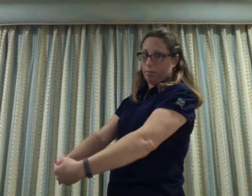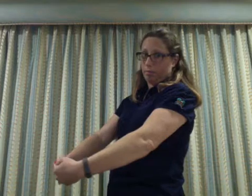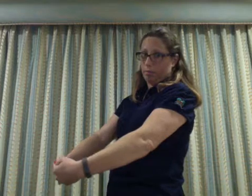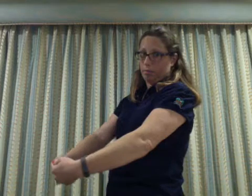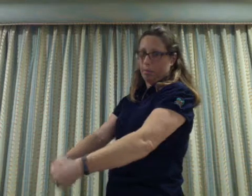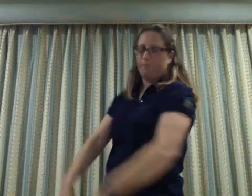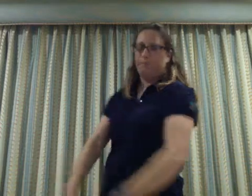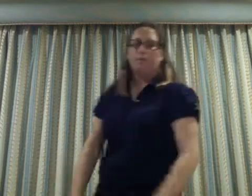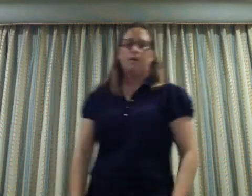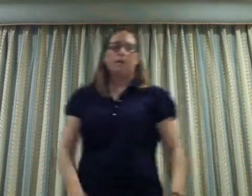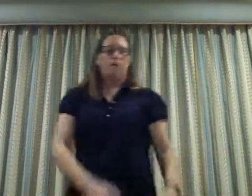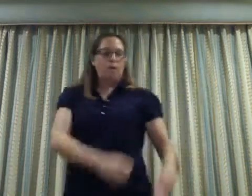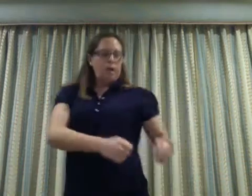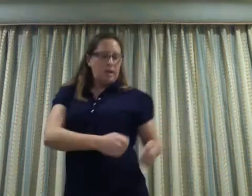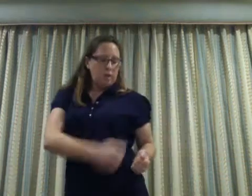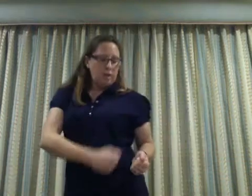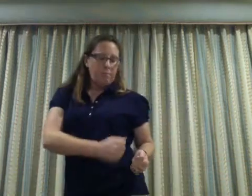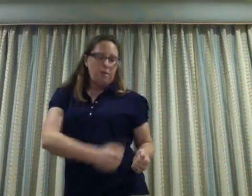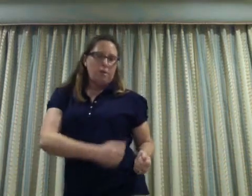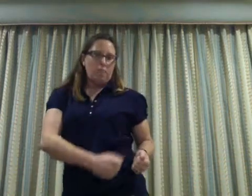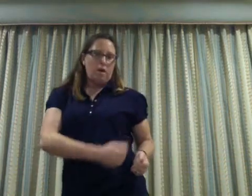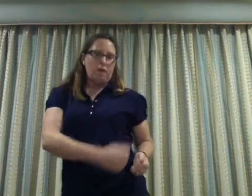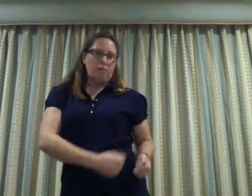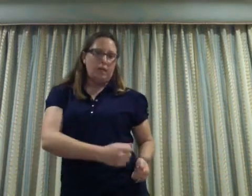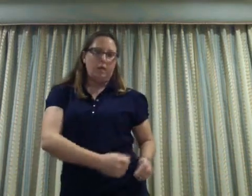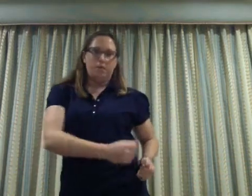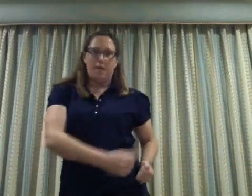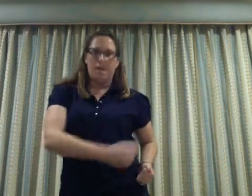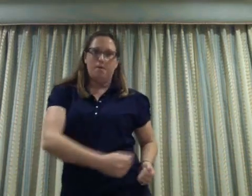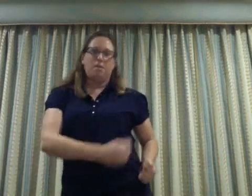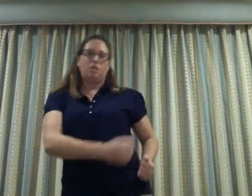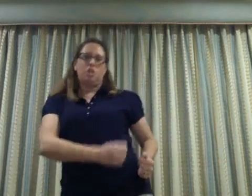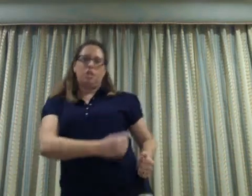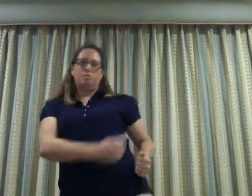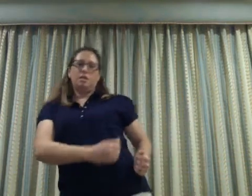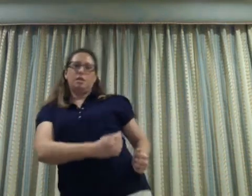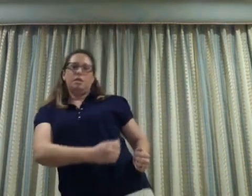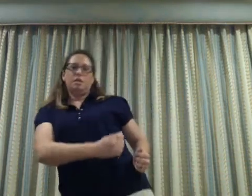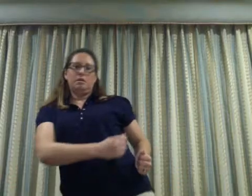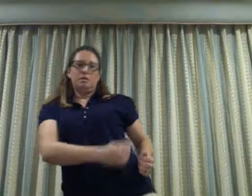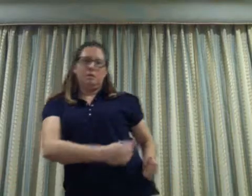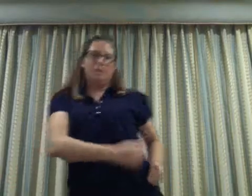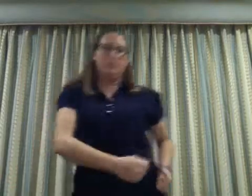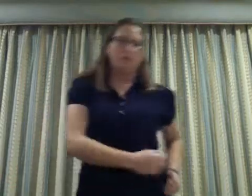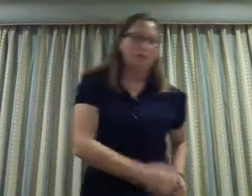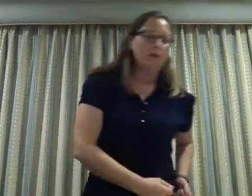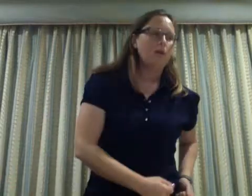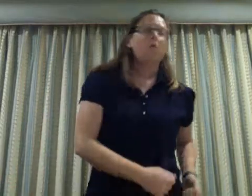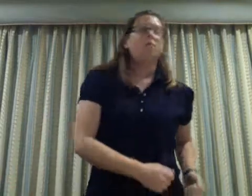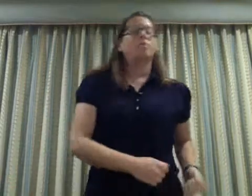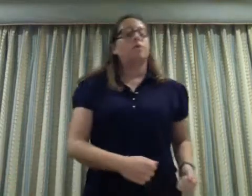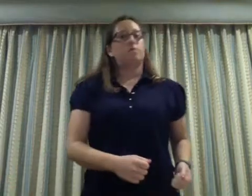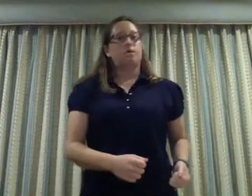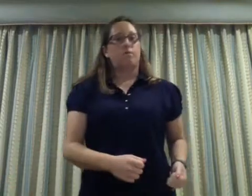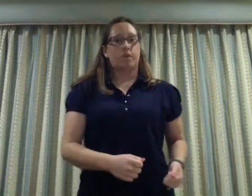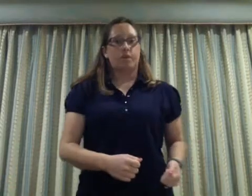person. And I tried putting that rod over here on my hip and trying to reel it in, and it was not working because